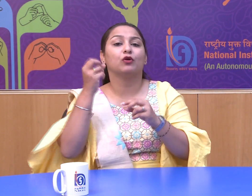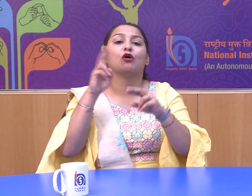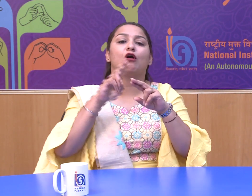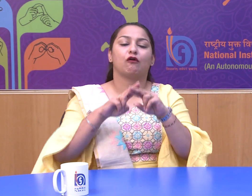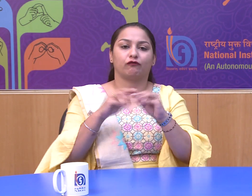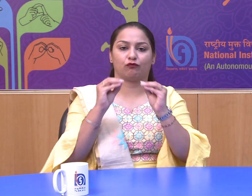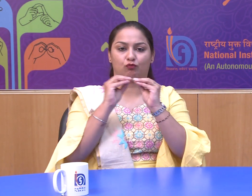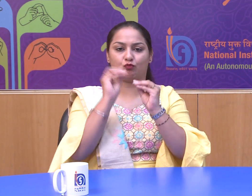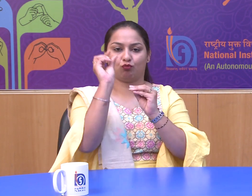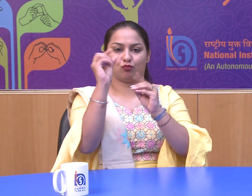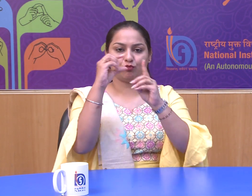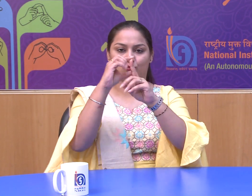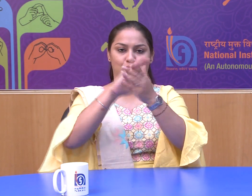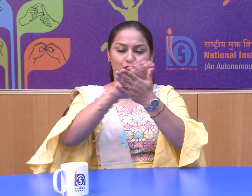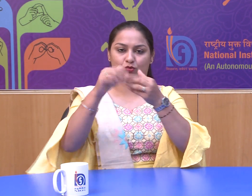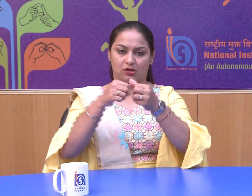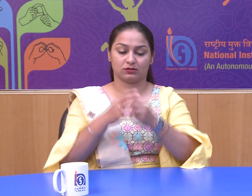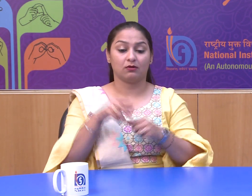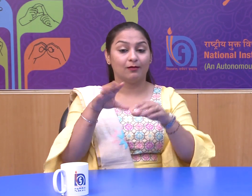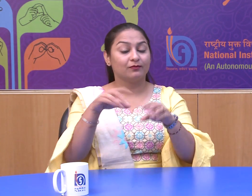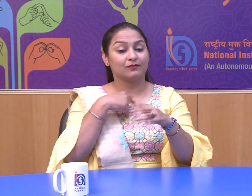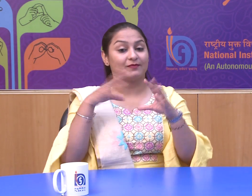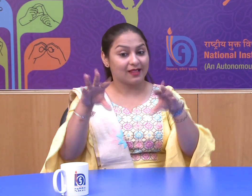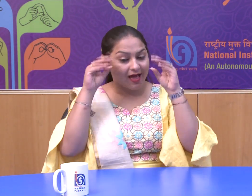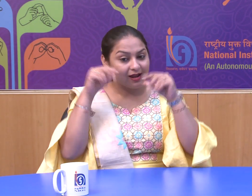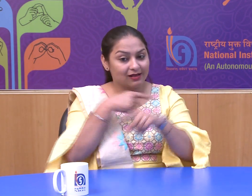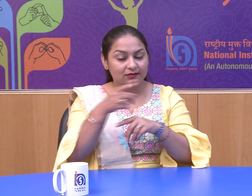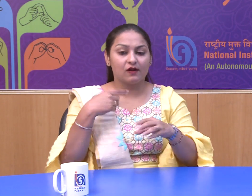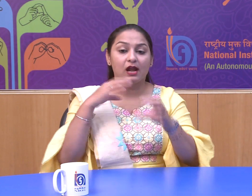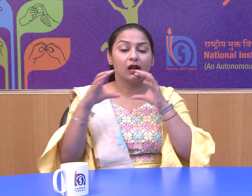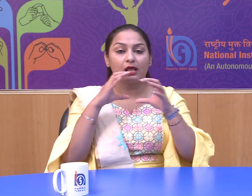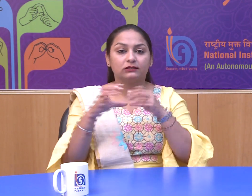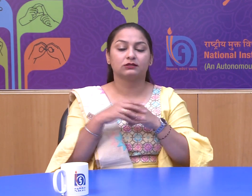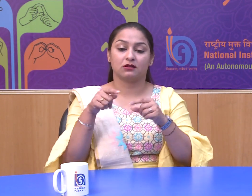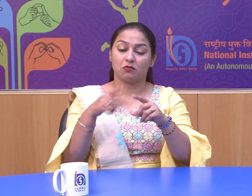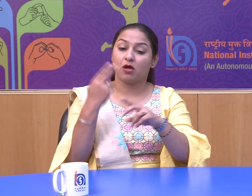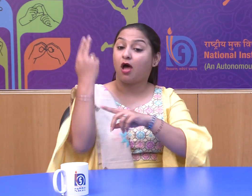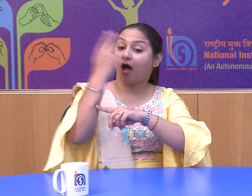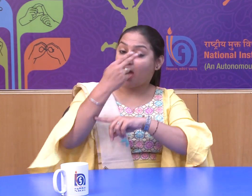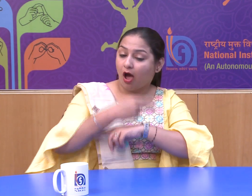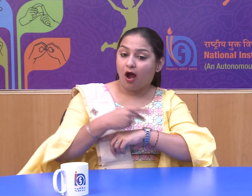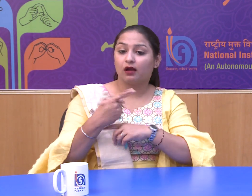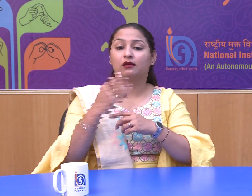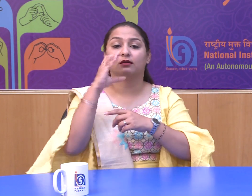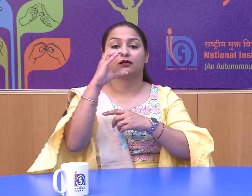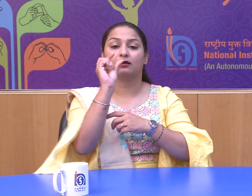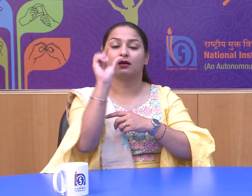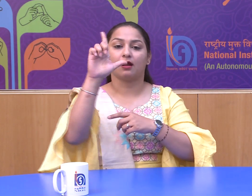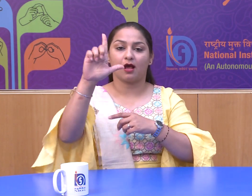learners, now we will discuss about the art and culture as well as the